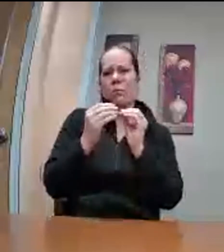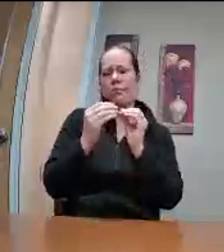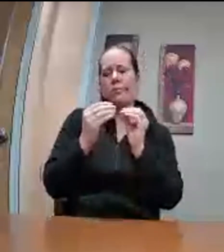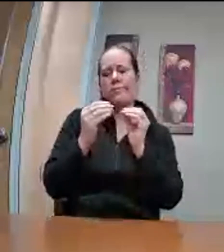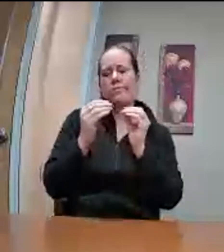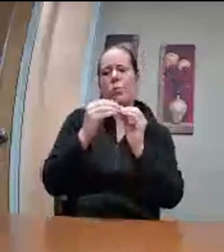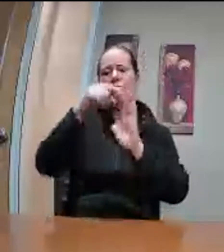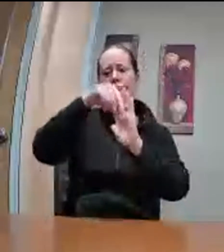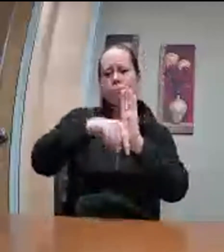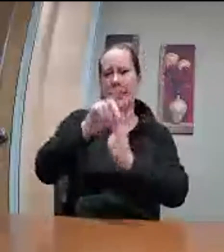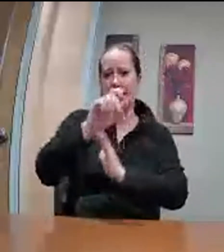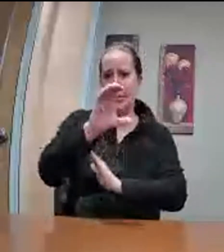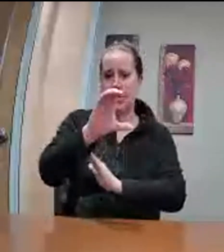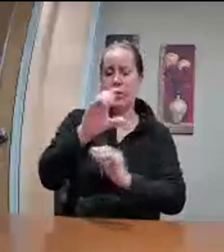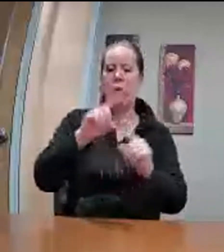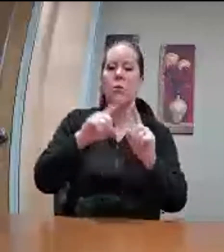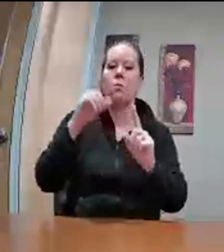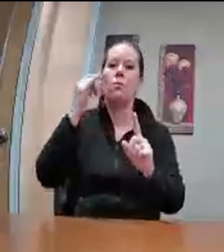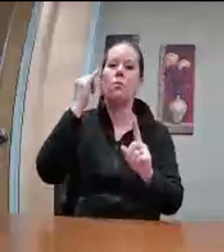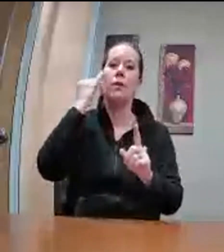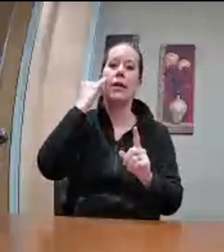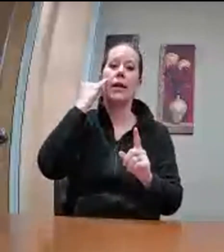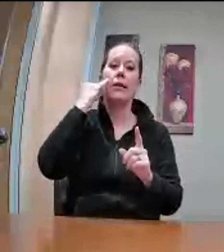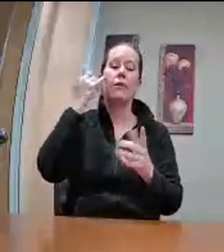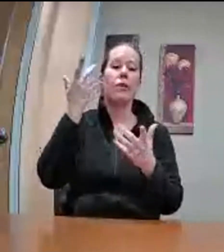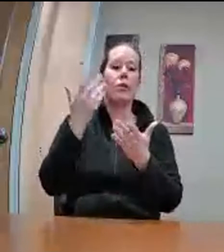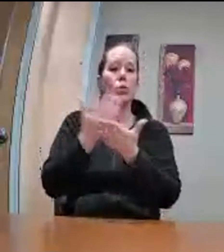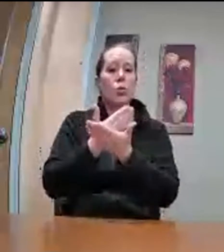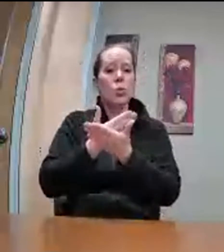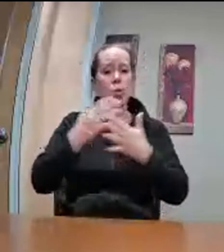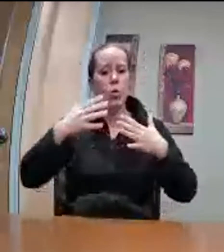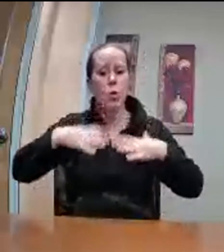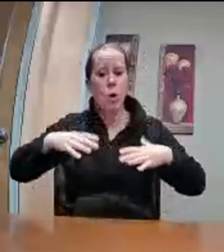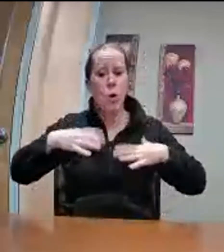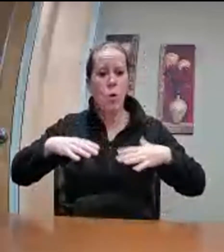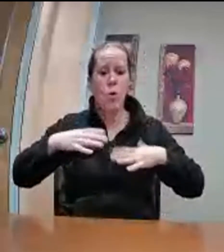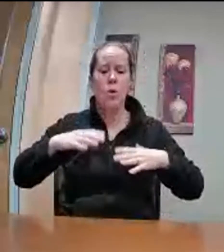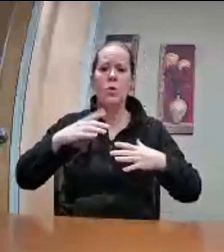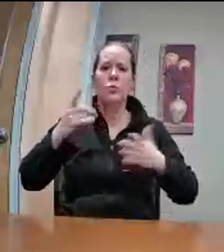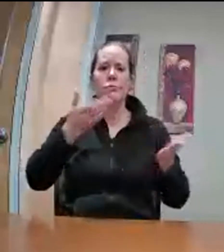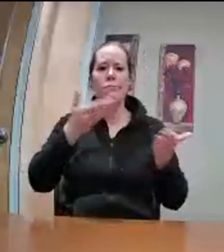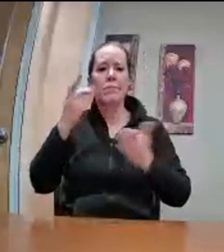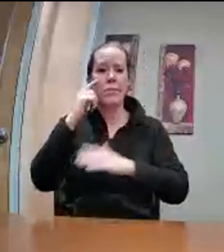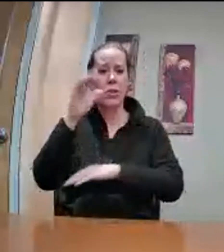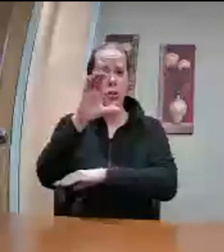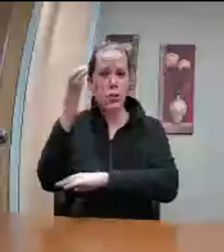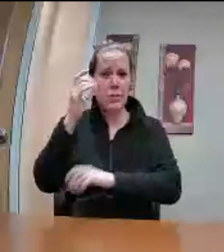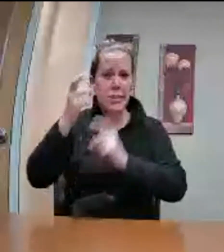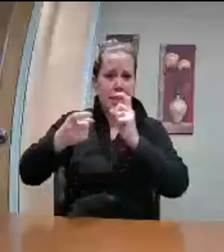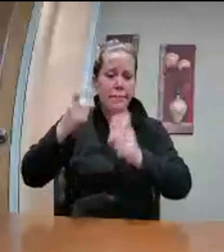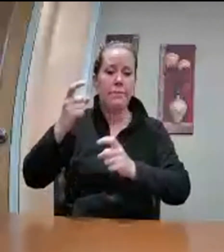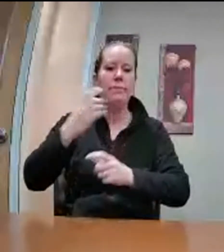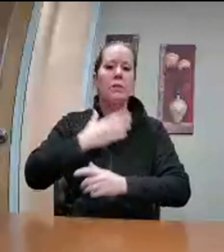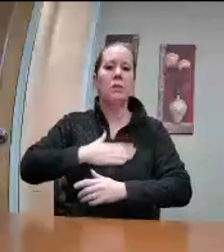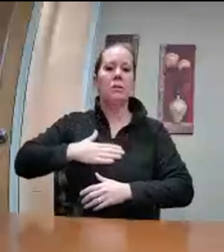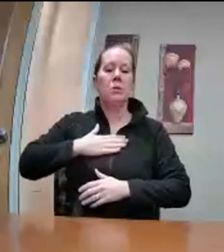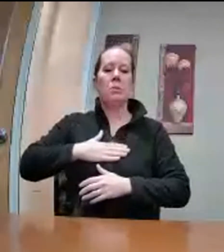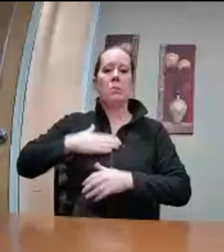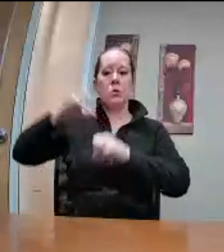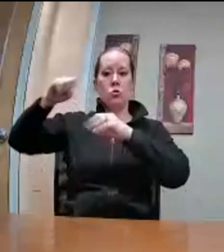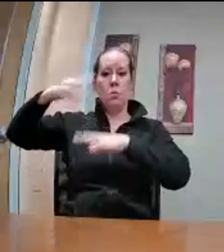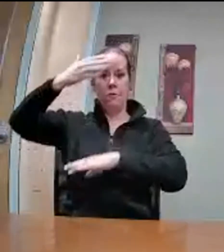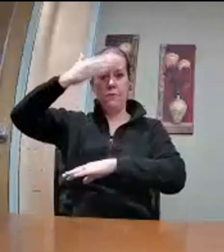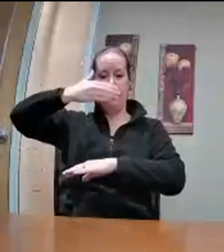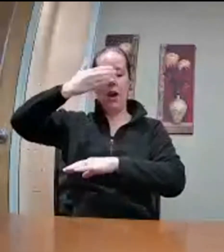your family or your loved one gets new clothing or articles like that, please give them to the screener or to